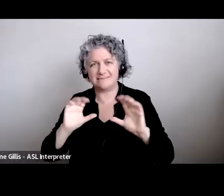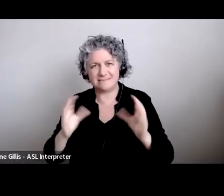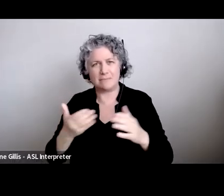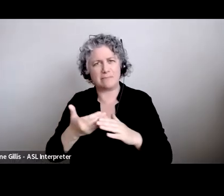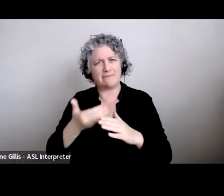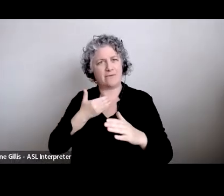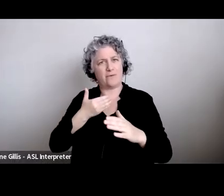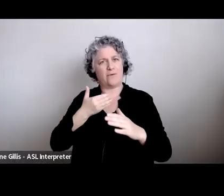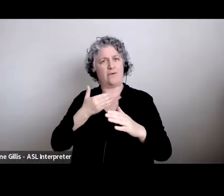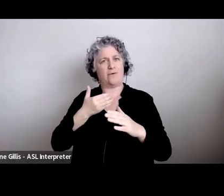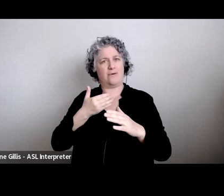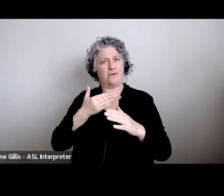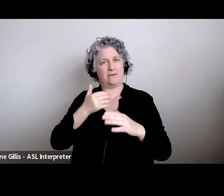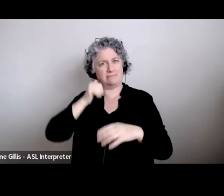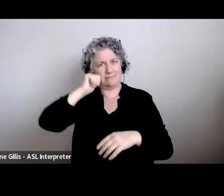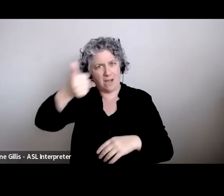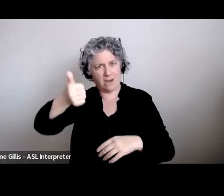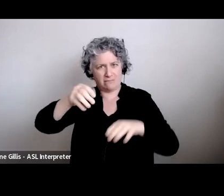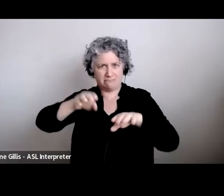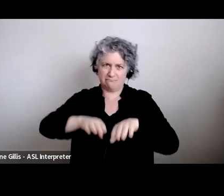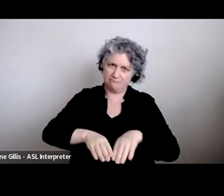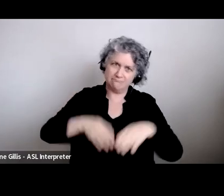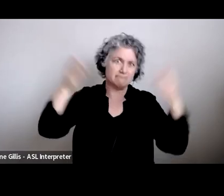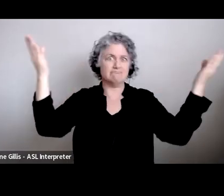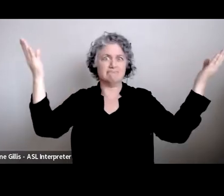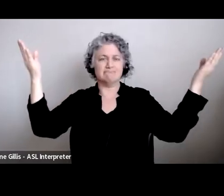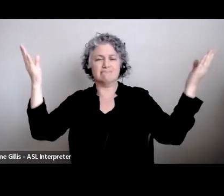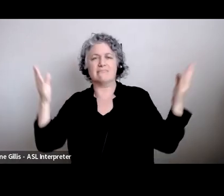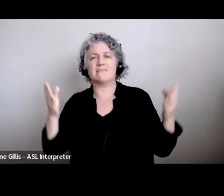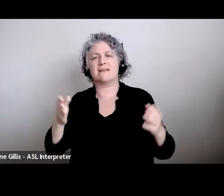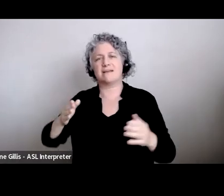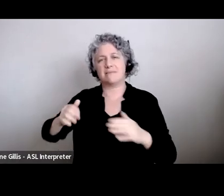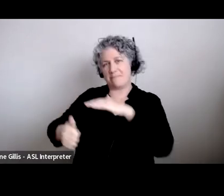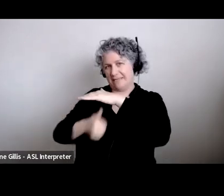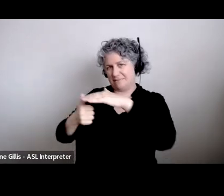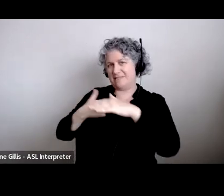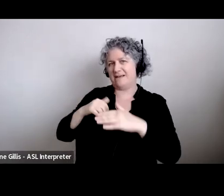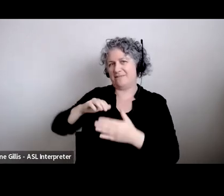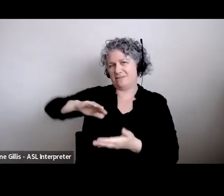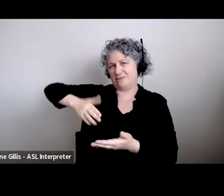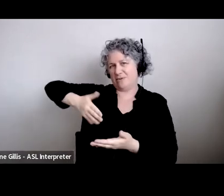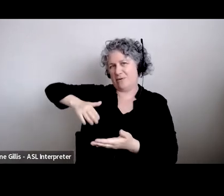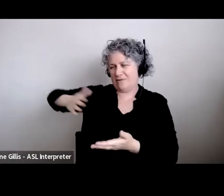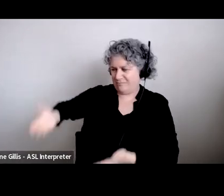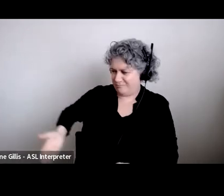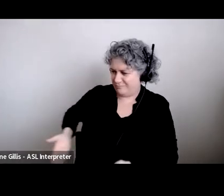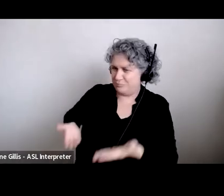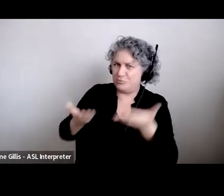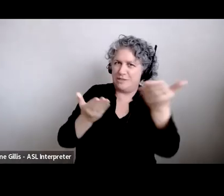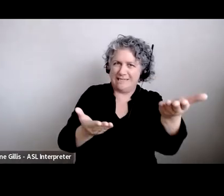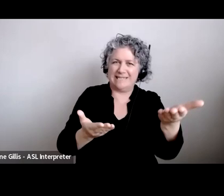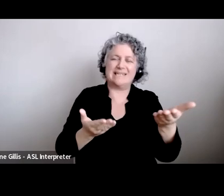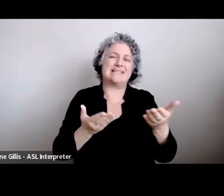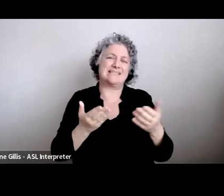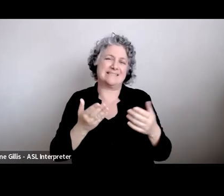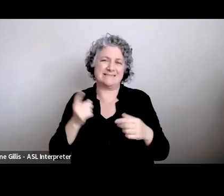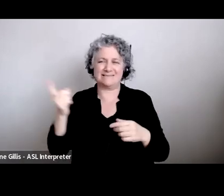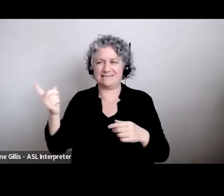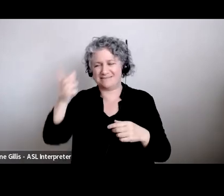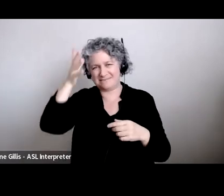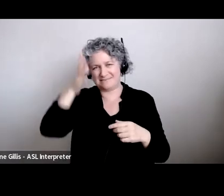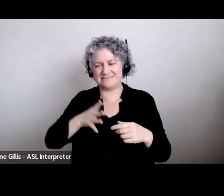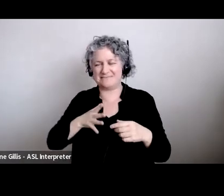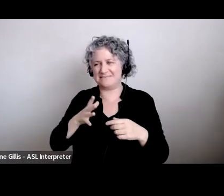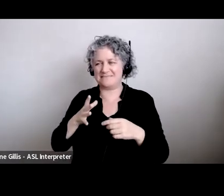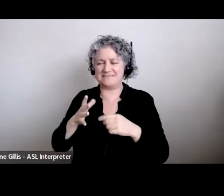Peter Cheroni is an amazing, we keep a stove in the basement they bring up, and he plans the menu around